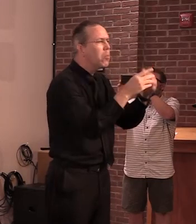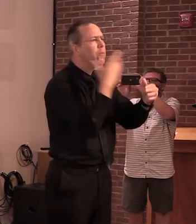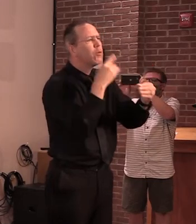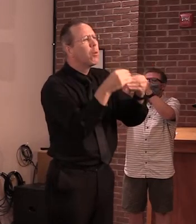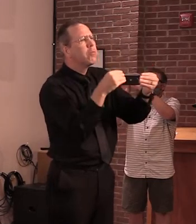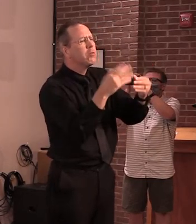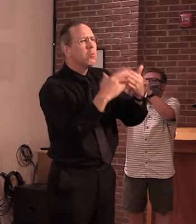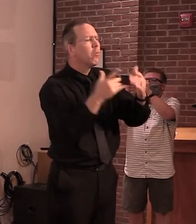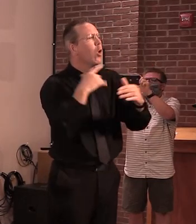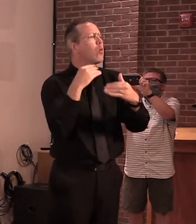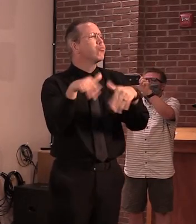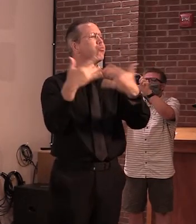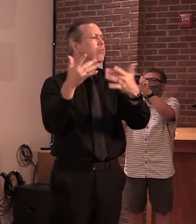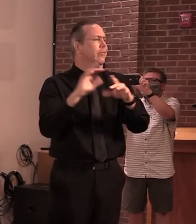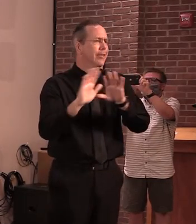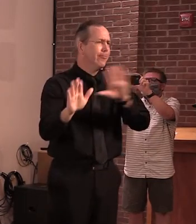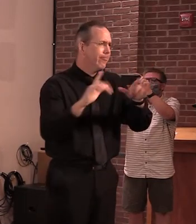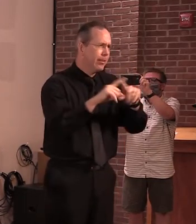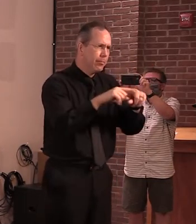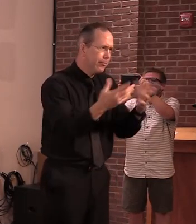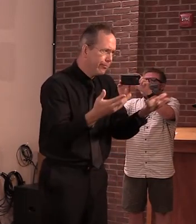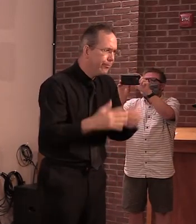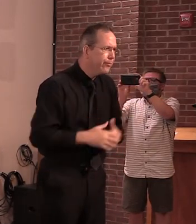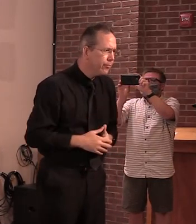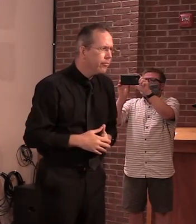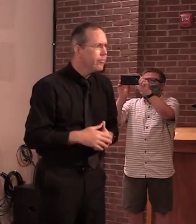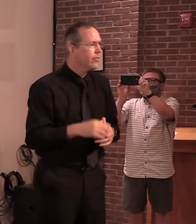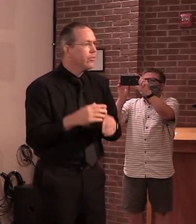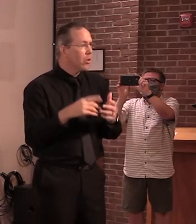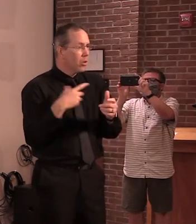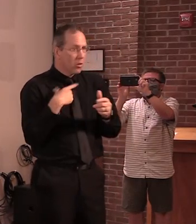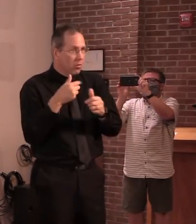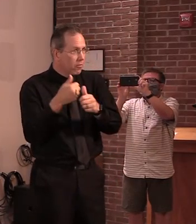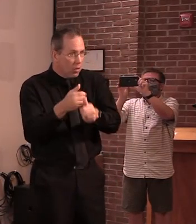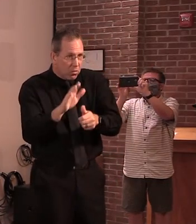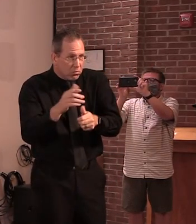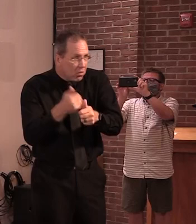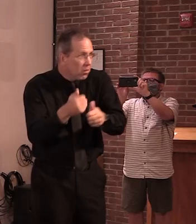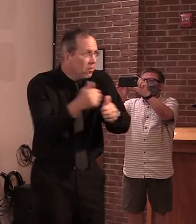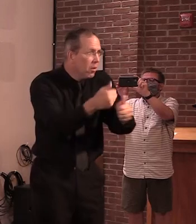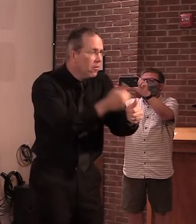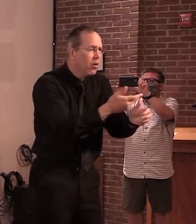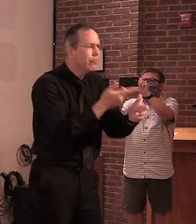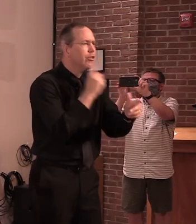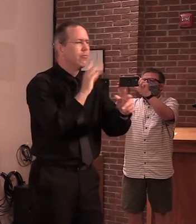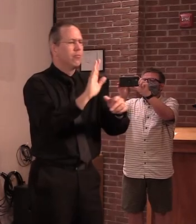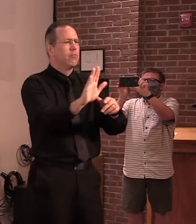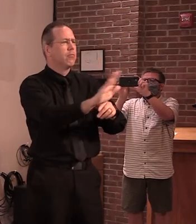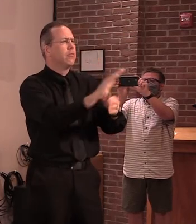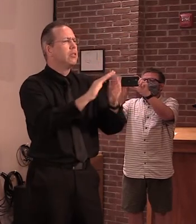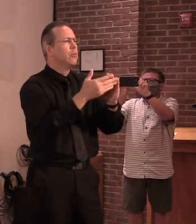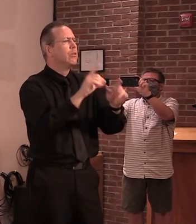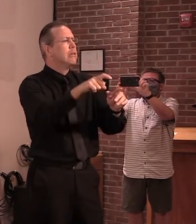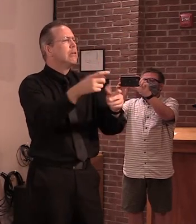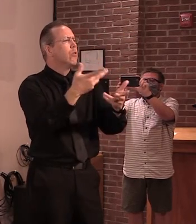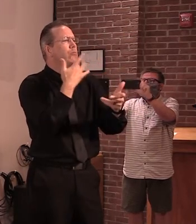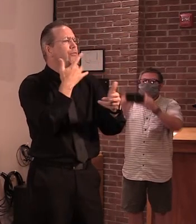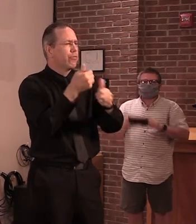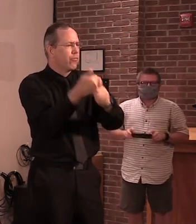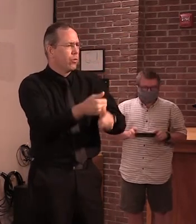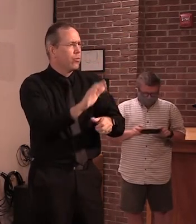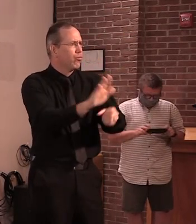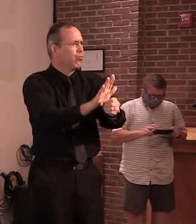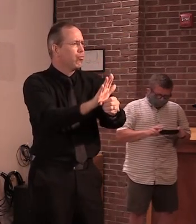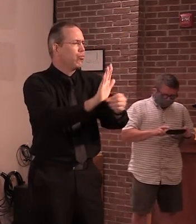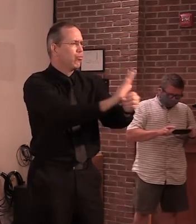be as responsive as we can to that. But at some point, we have to just trust our local leaders to use their best professional judgment to act the